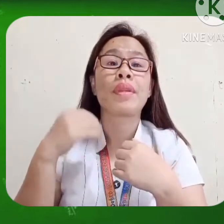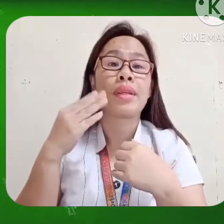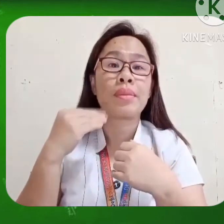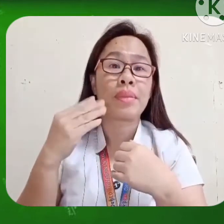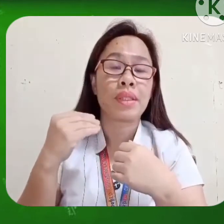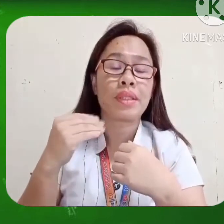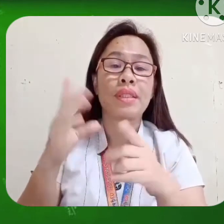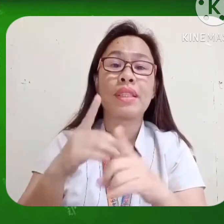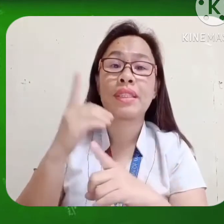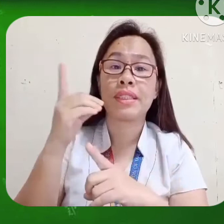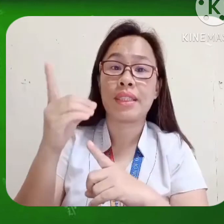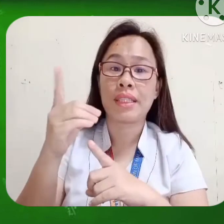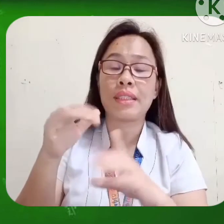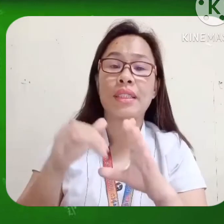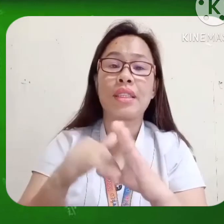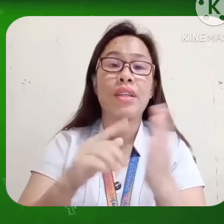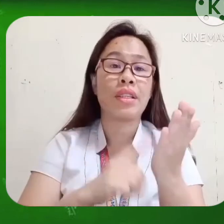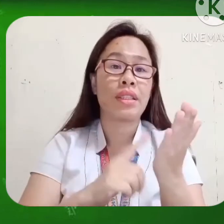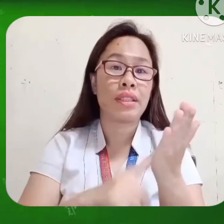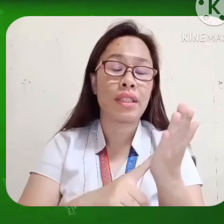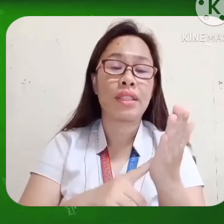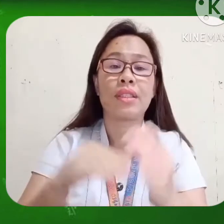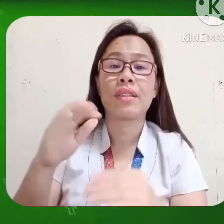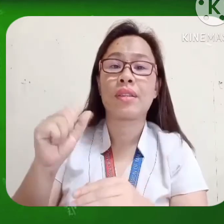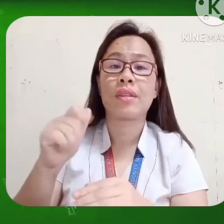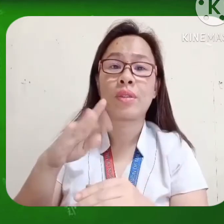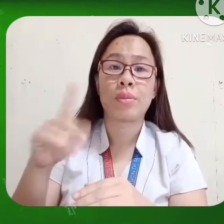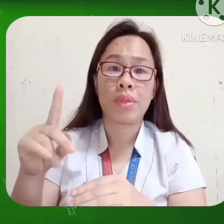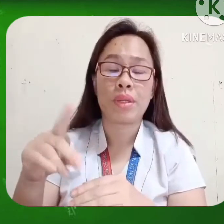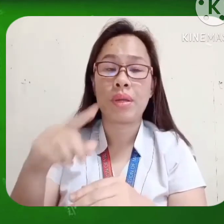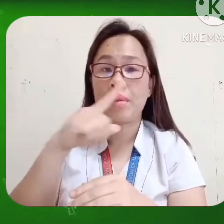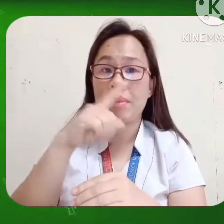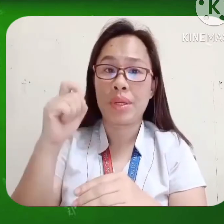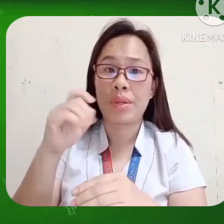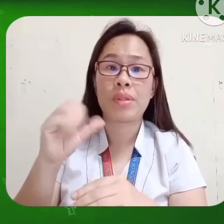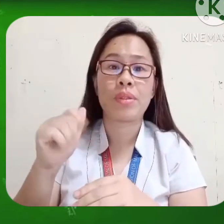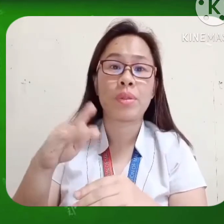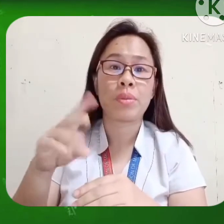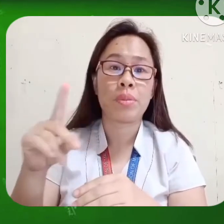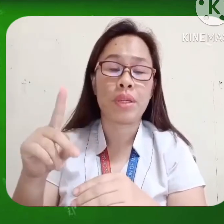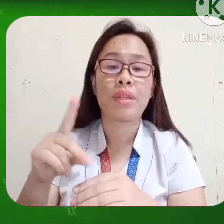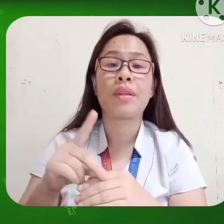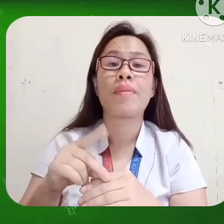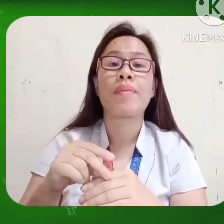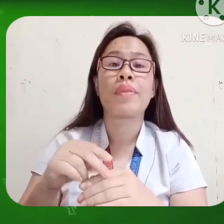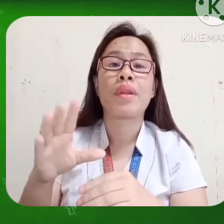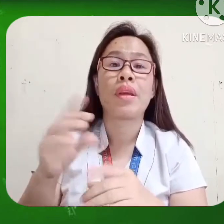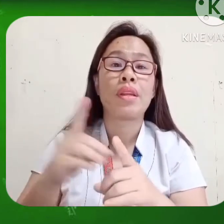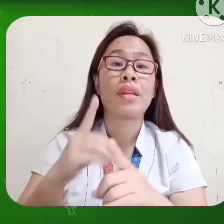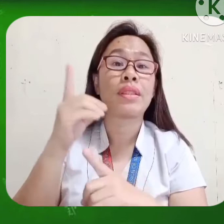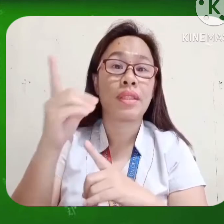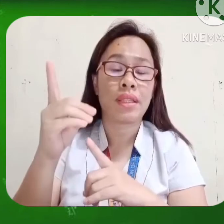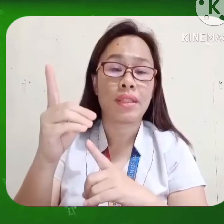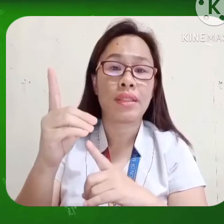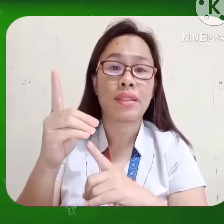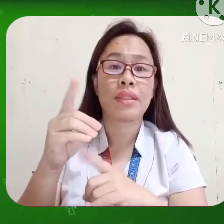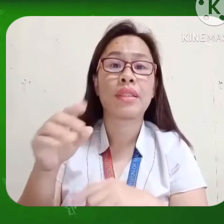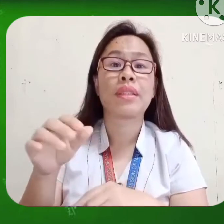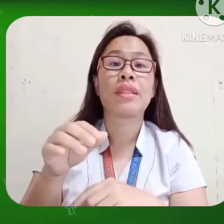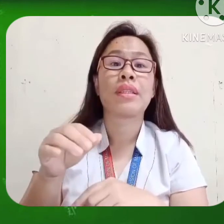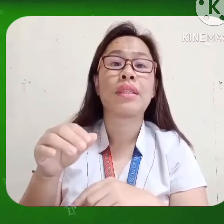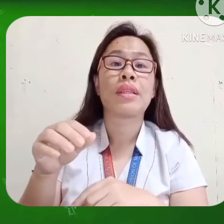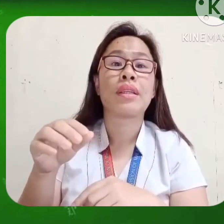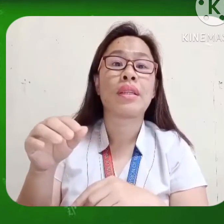been encountering the word distance in our discussion about speed. It is because speed and distance are